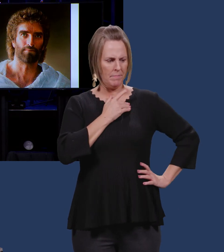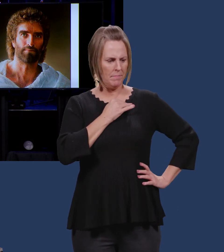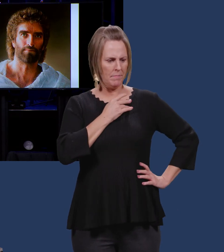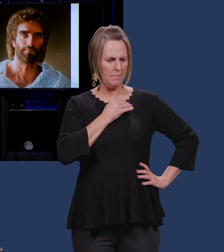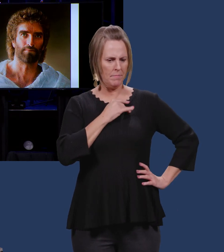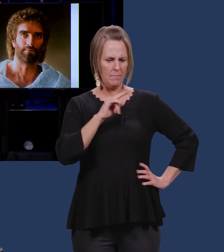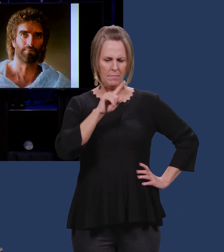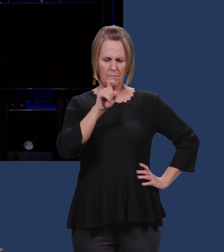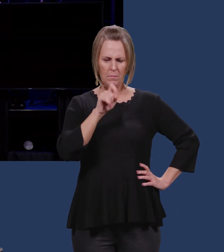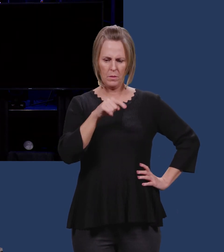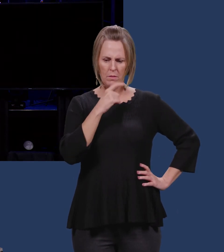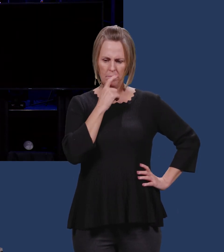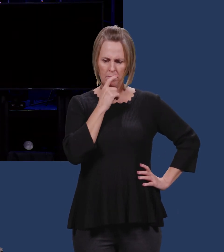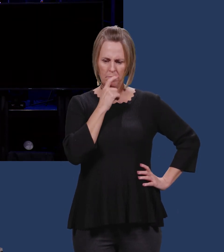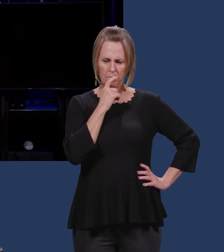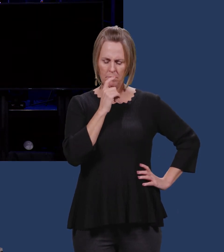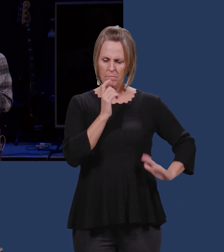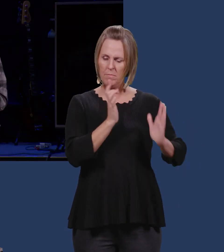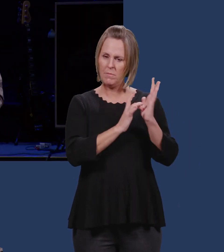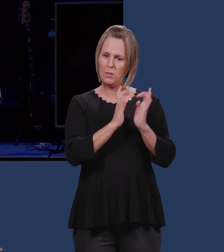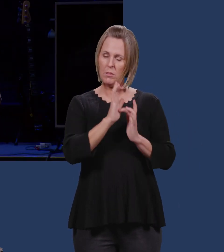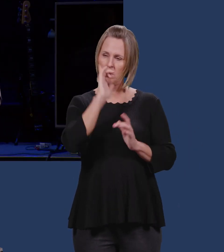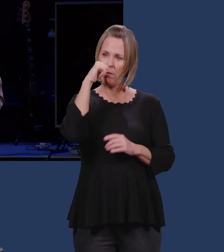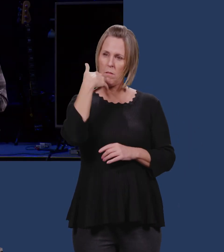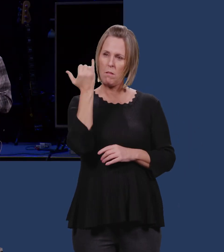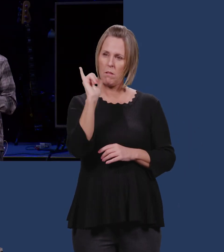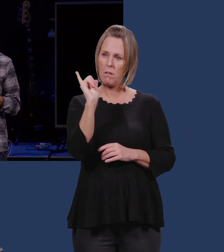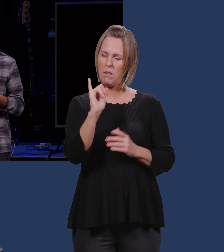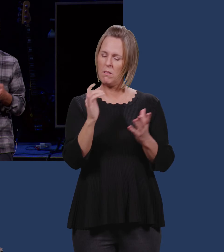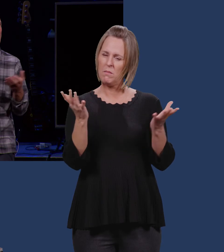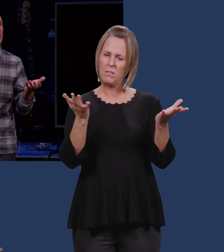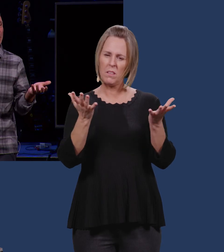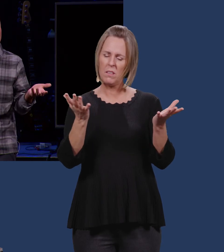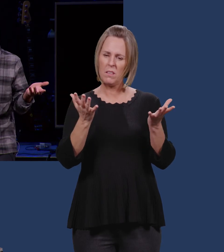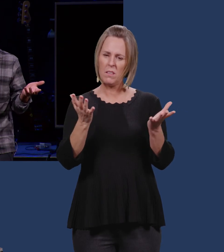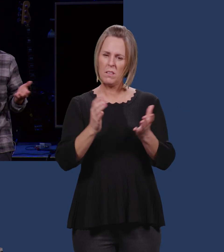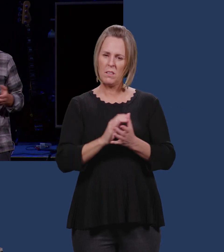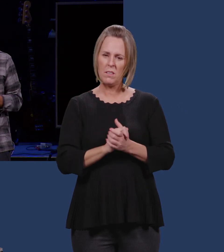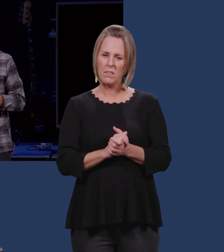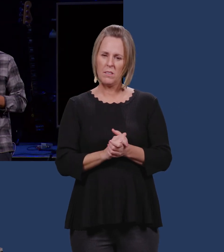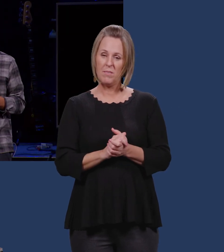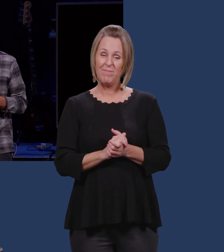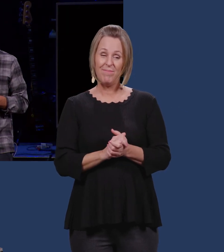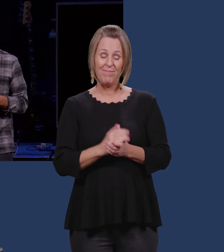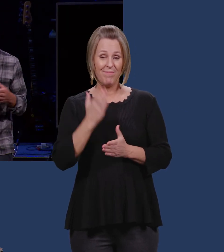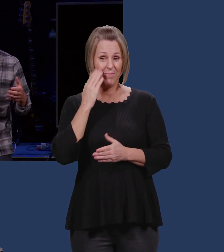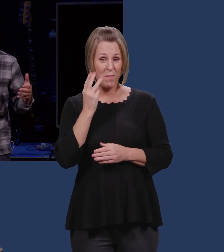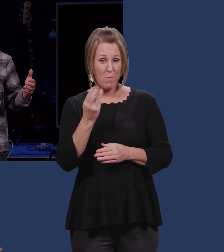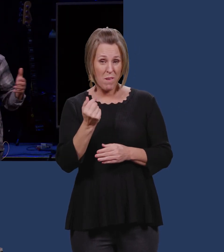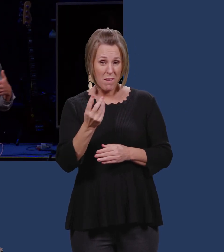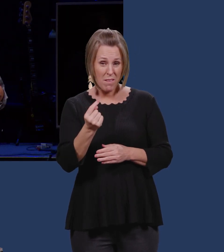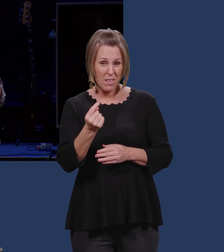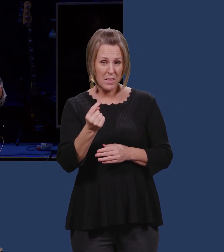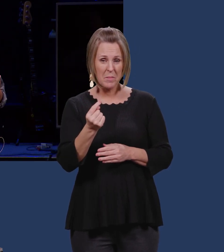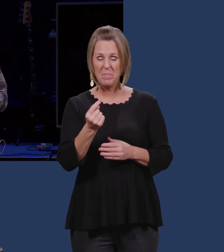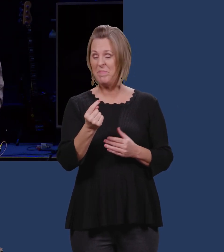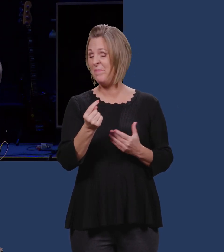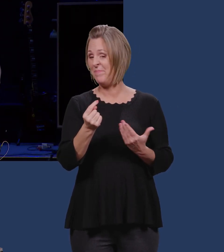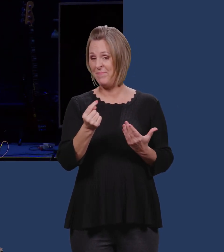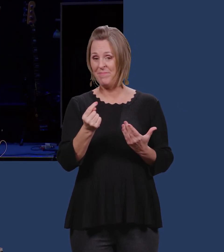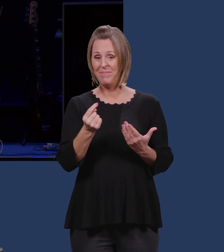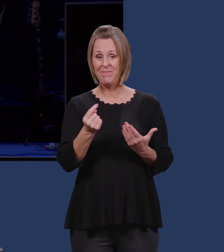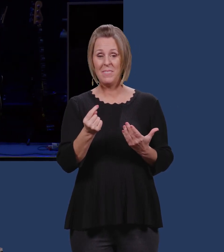of what did Jesus look like? Well, you know what it turns out? It turns out that now we